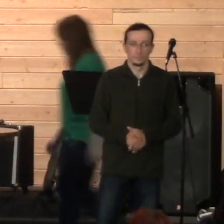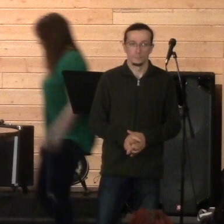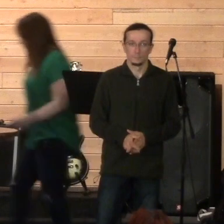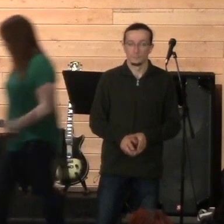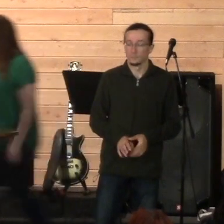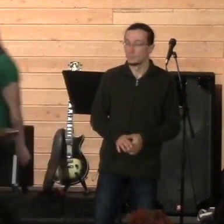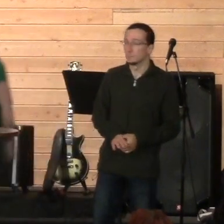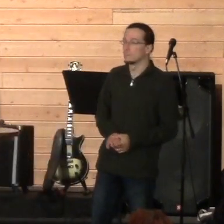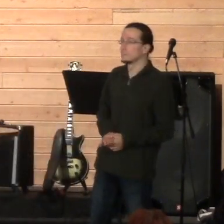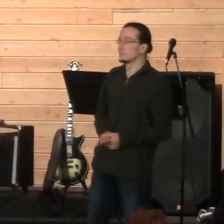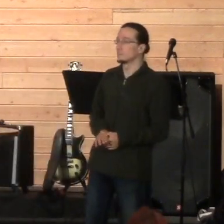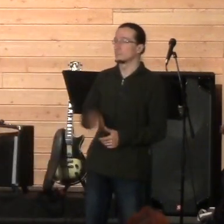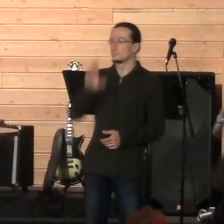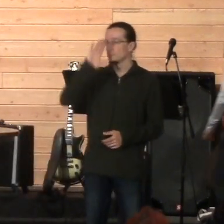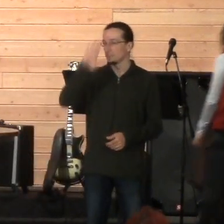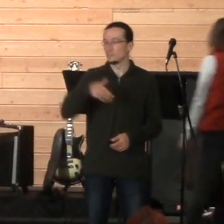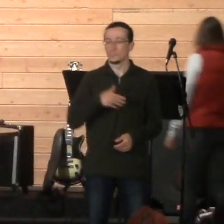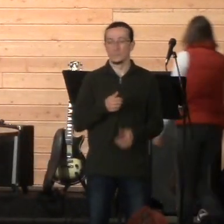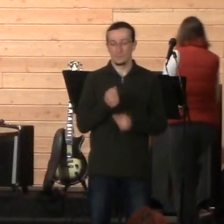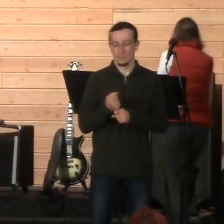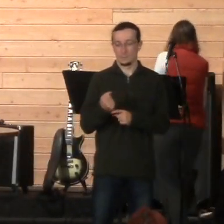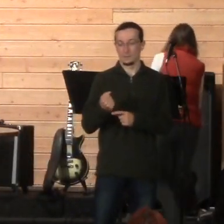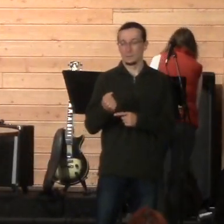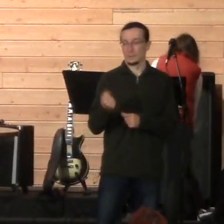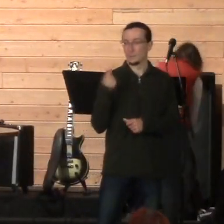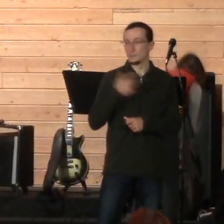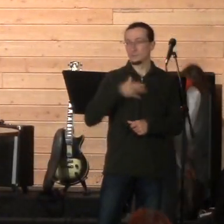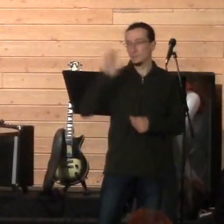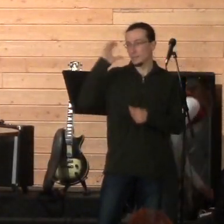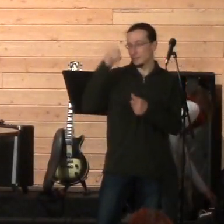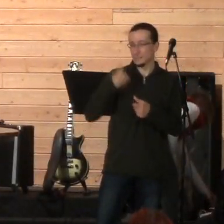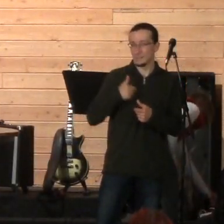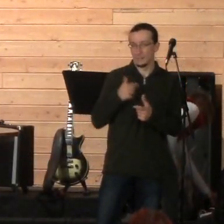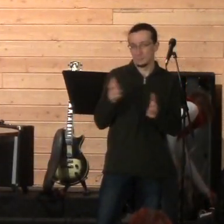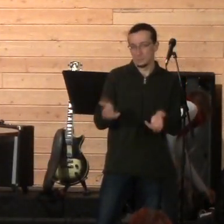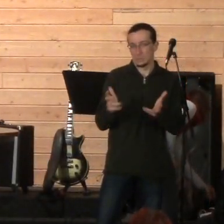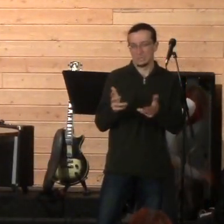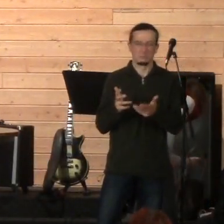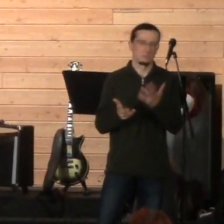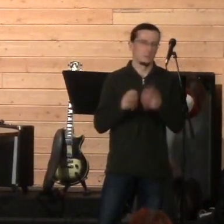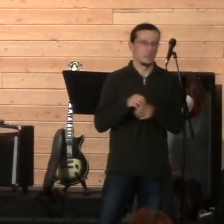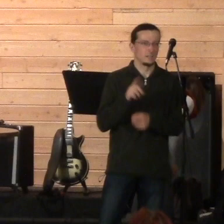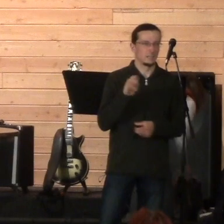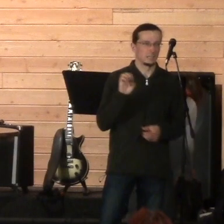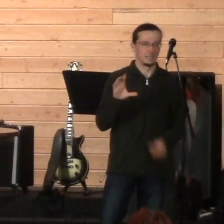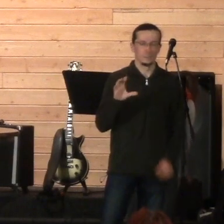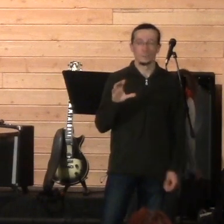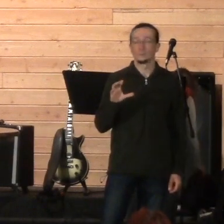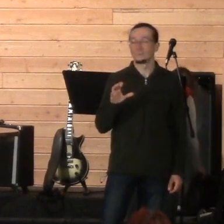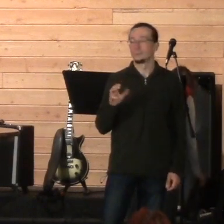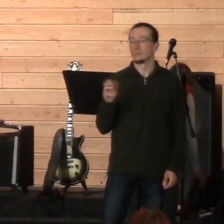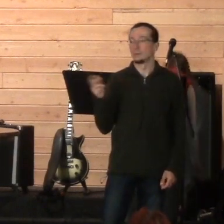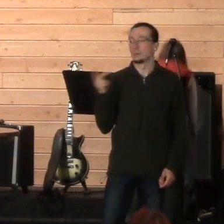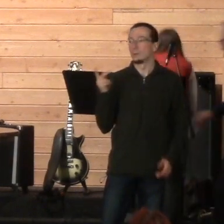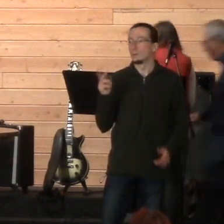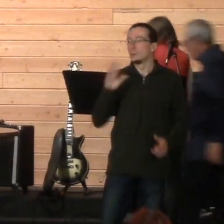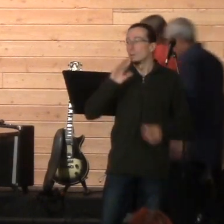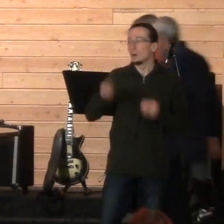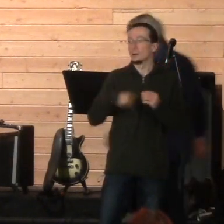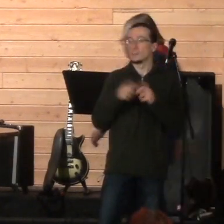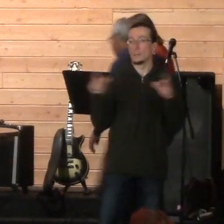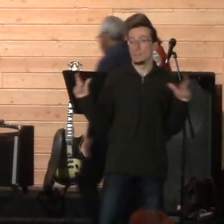You know, my cousin and I were talking last year, December or something. We're talking about the